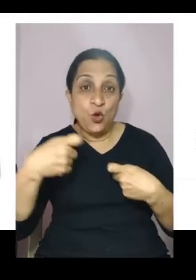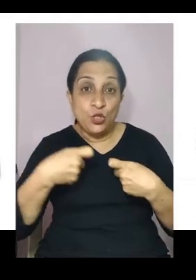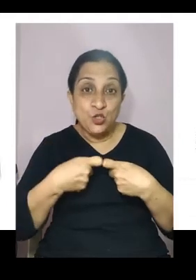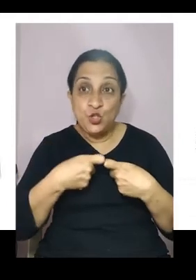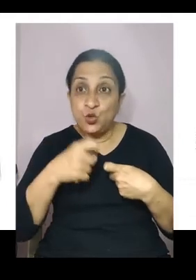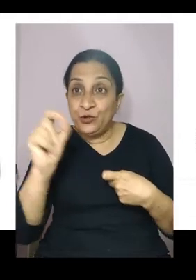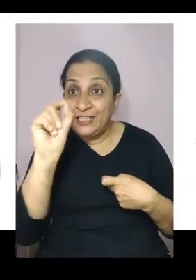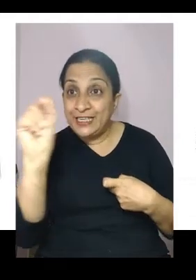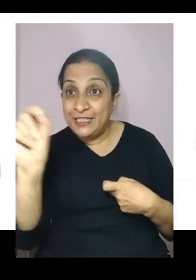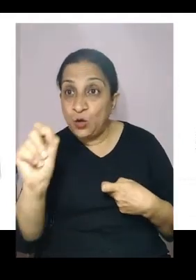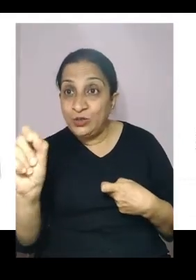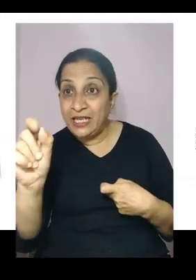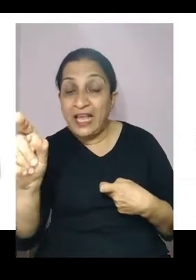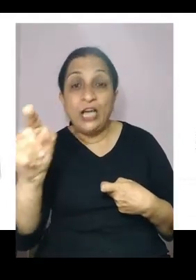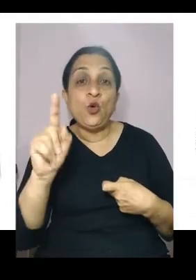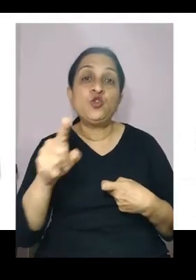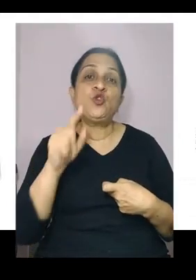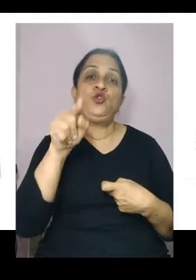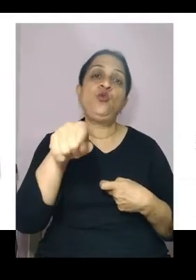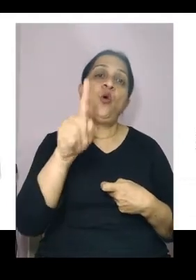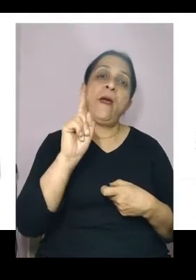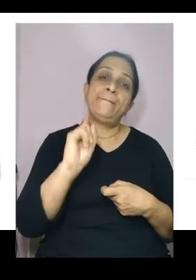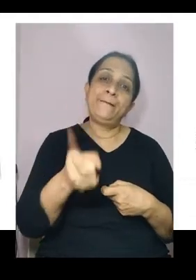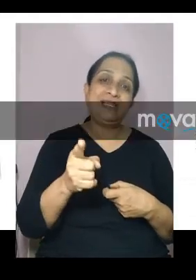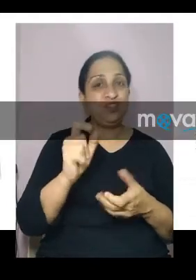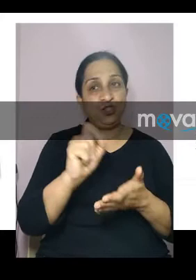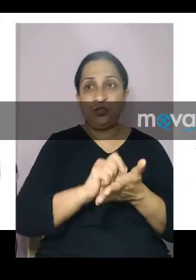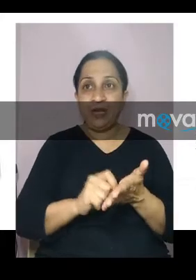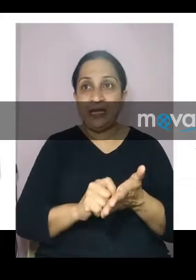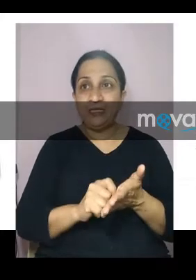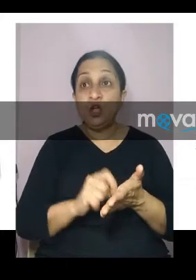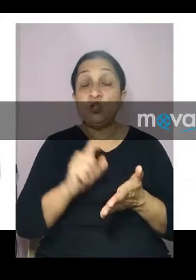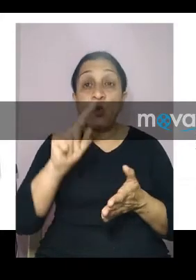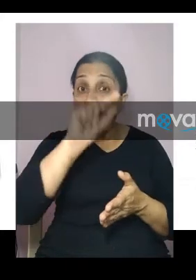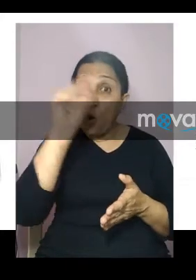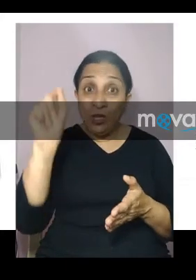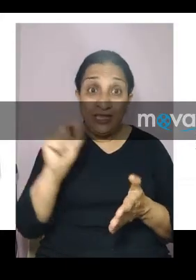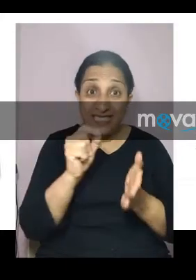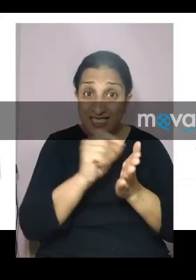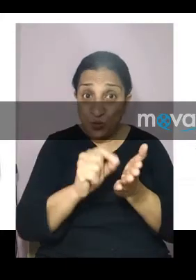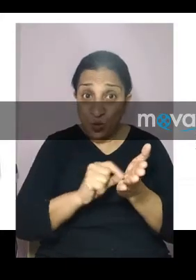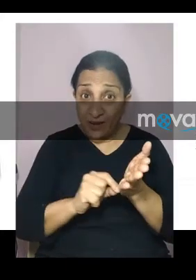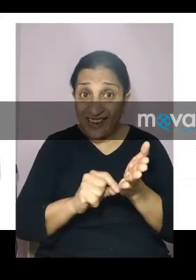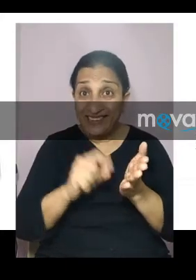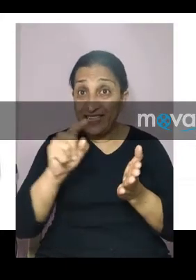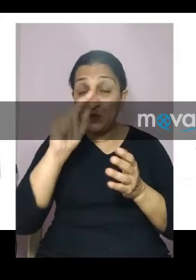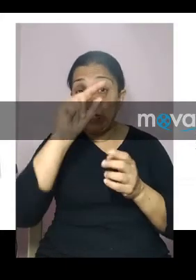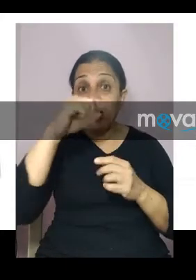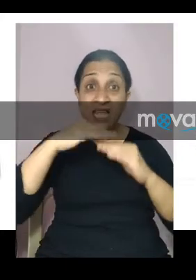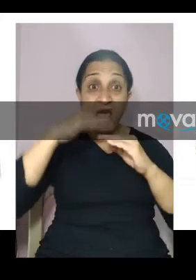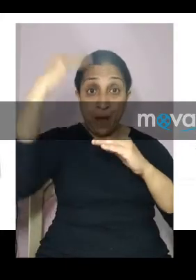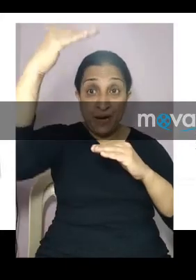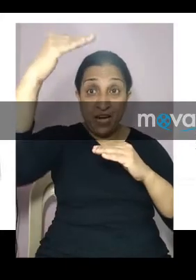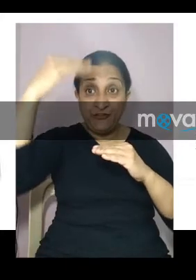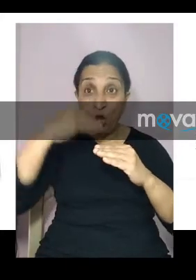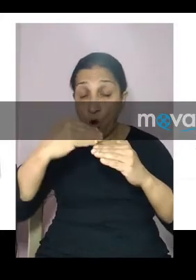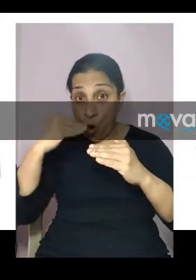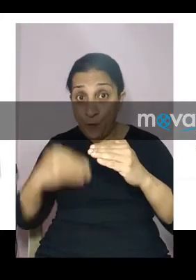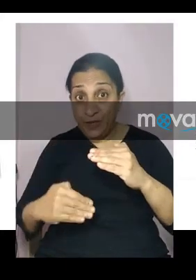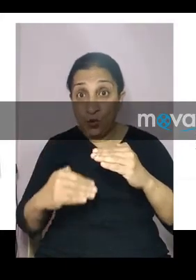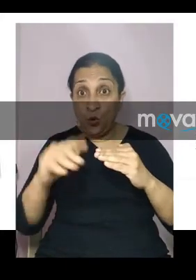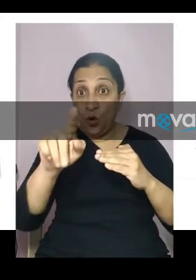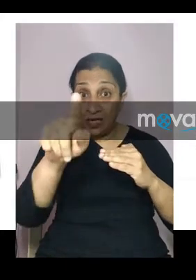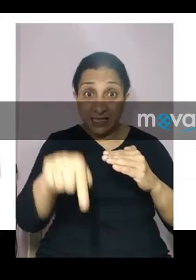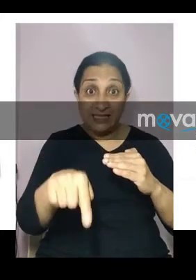Current is also shown written down there. That also you must write. So all these writings which are there above